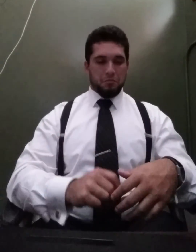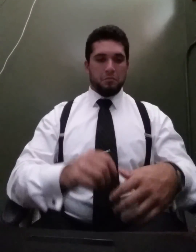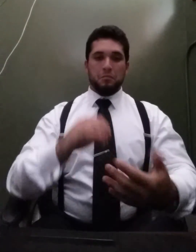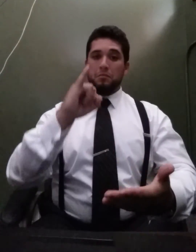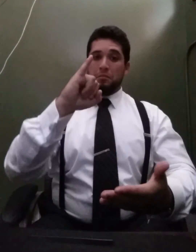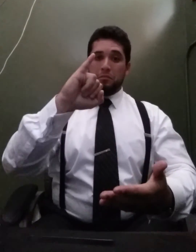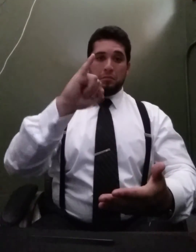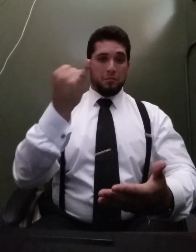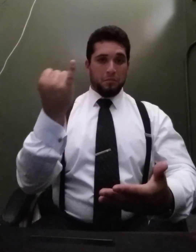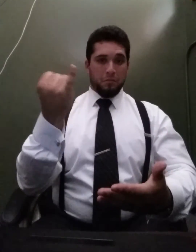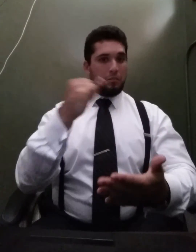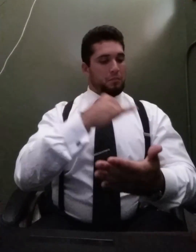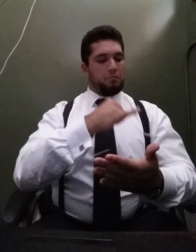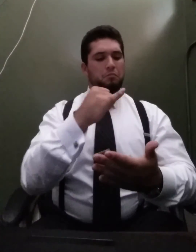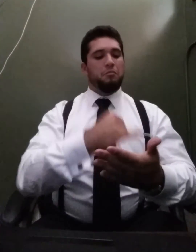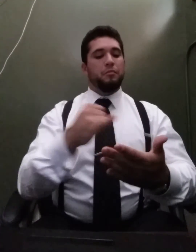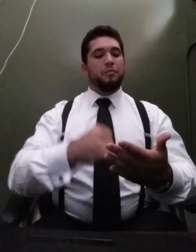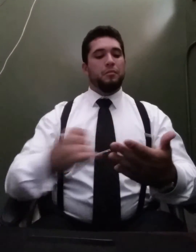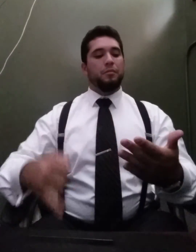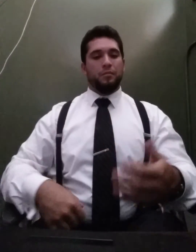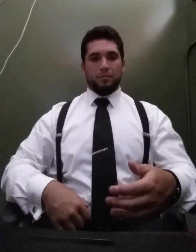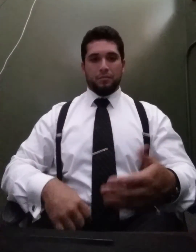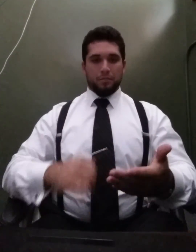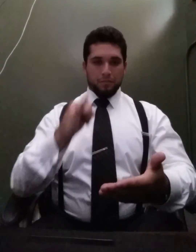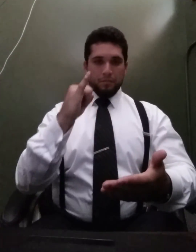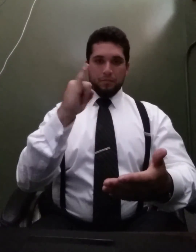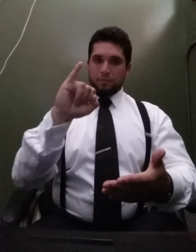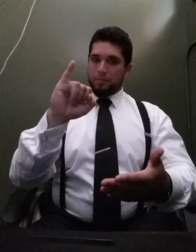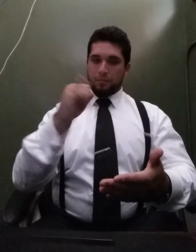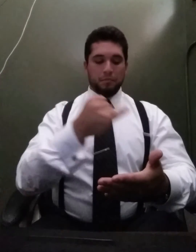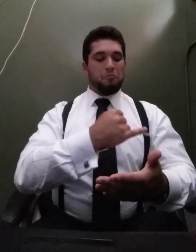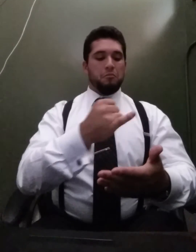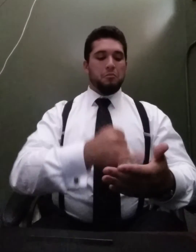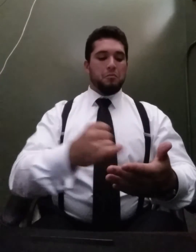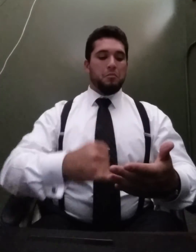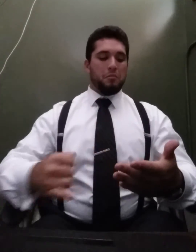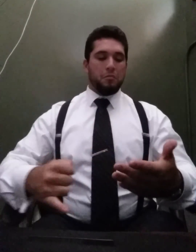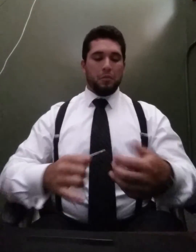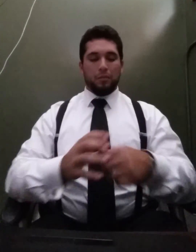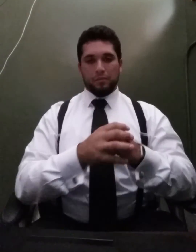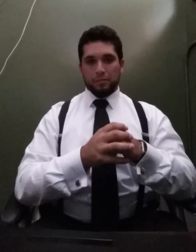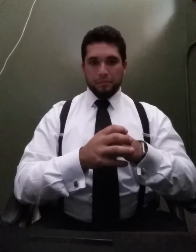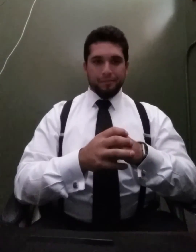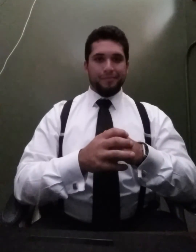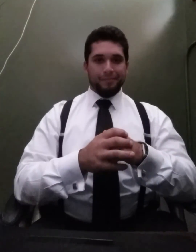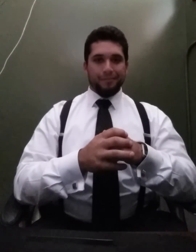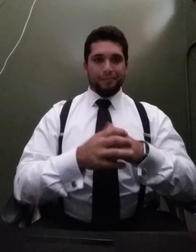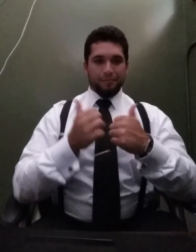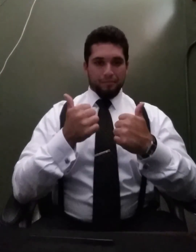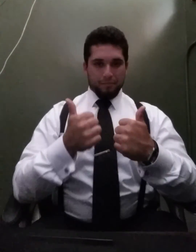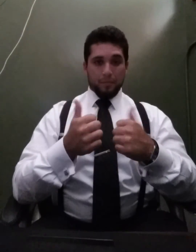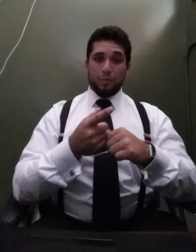cold. Okay? So this is an example of that rotation, revolution, having an impact on climate.